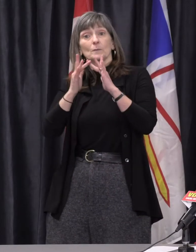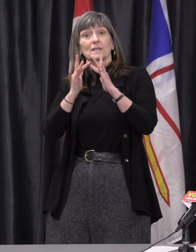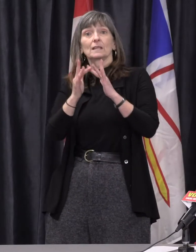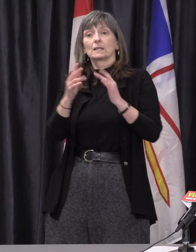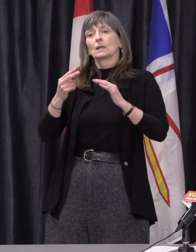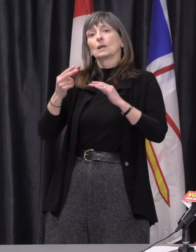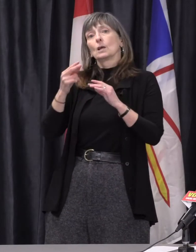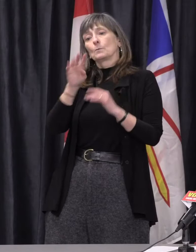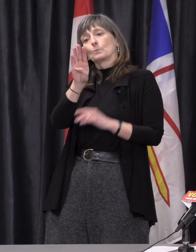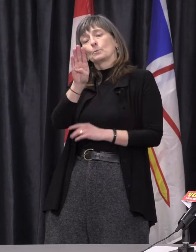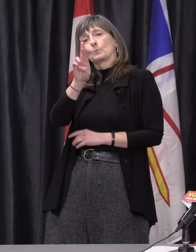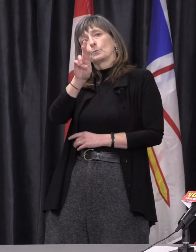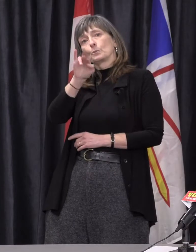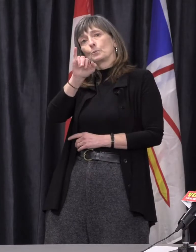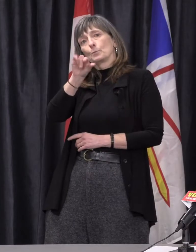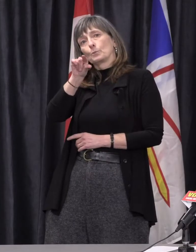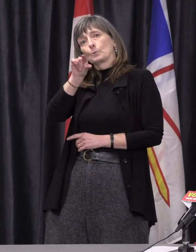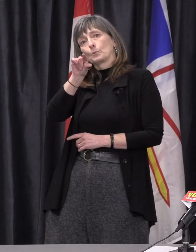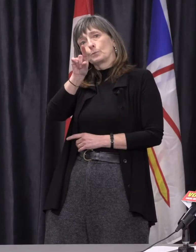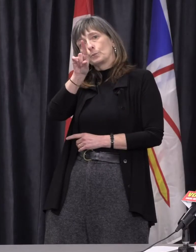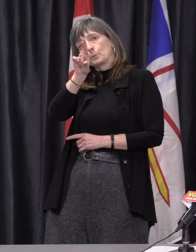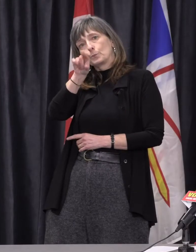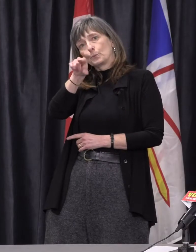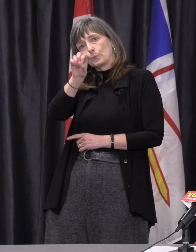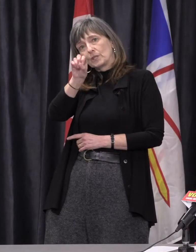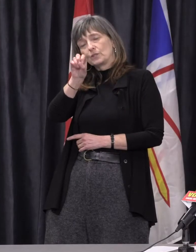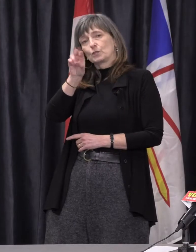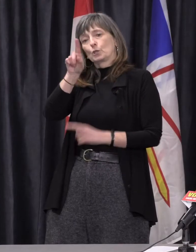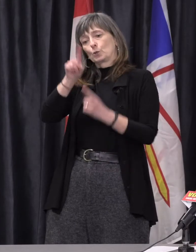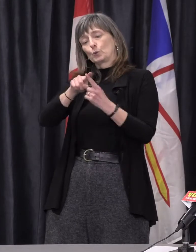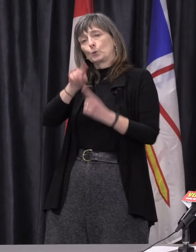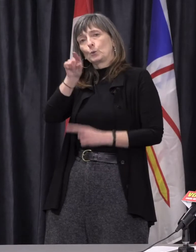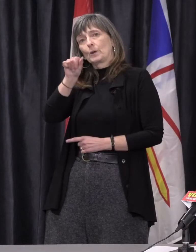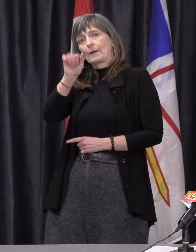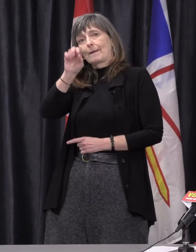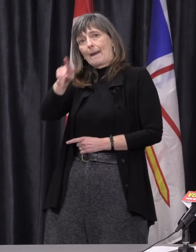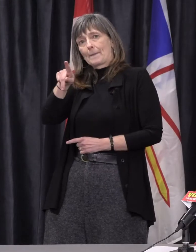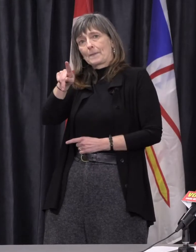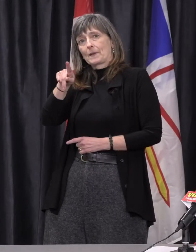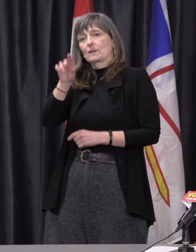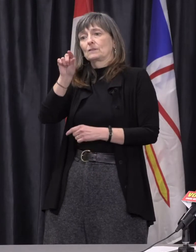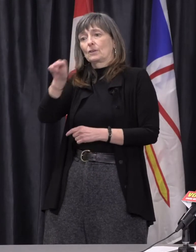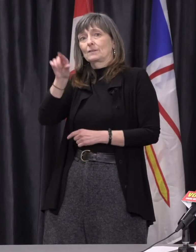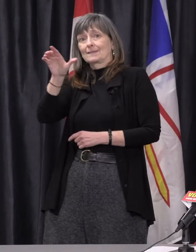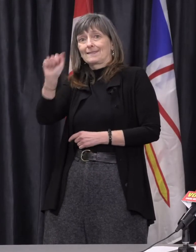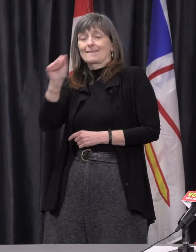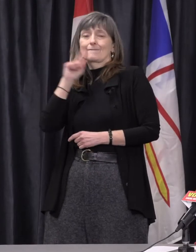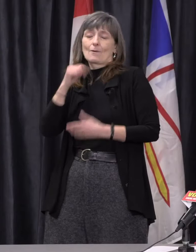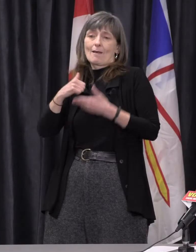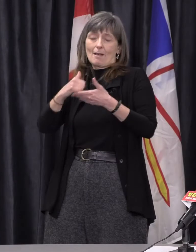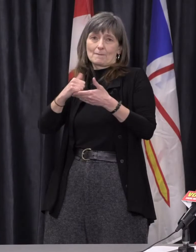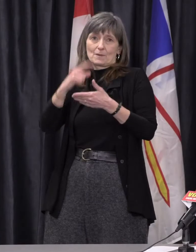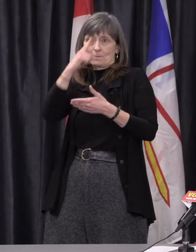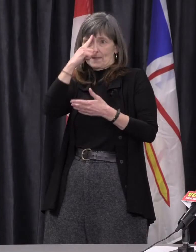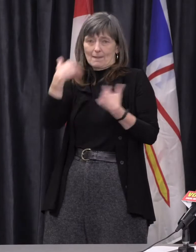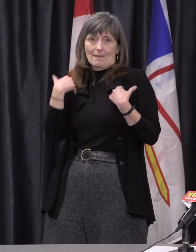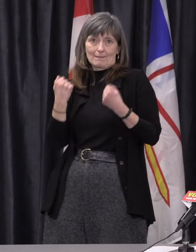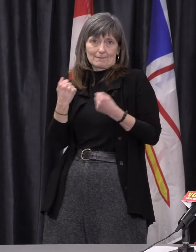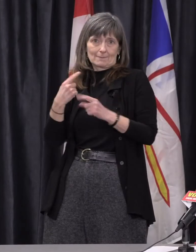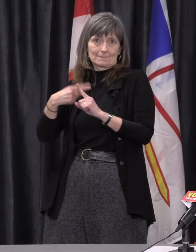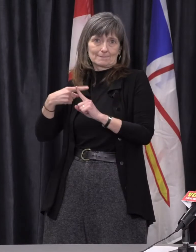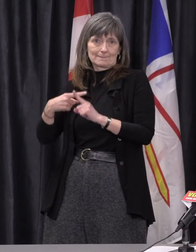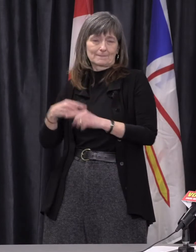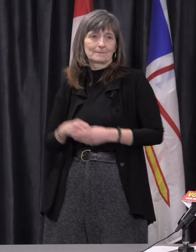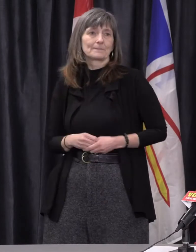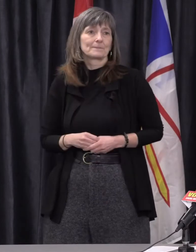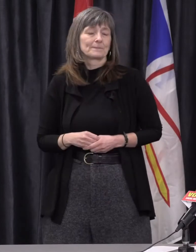many options available to support you and your well-being. An online self-assessment tool